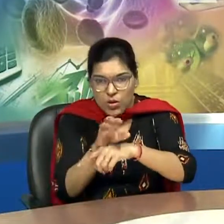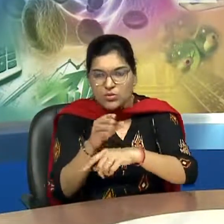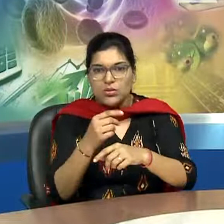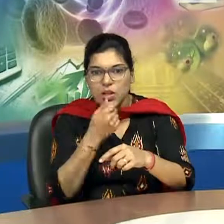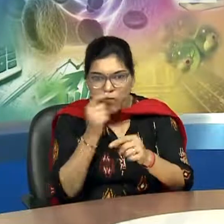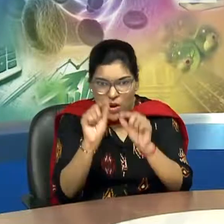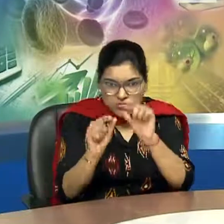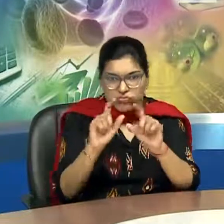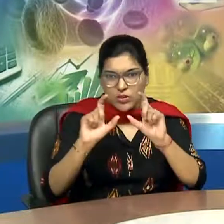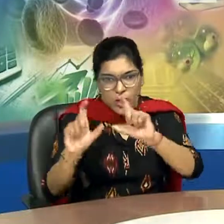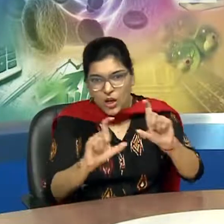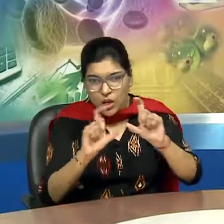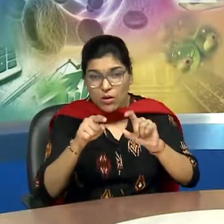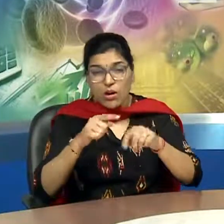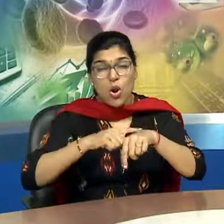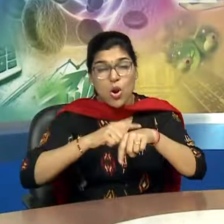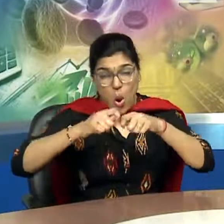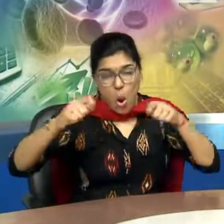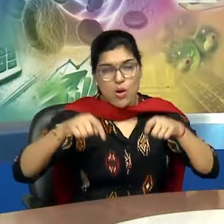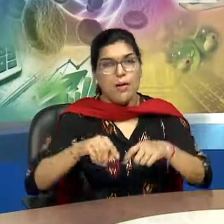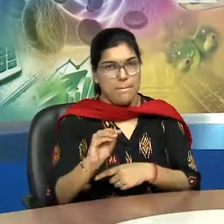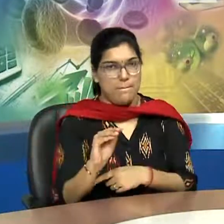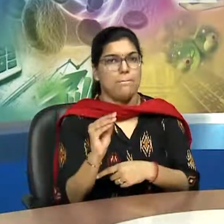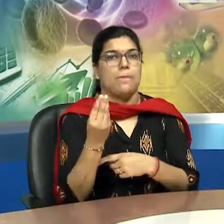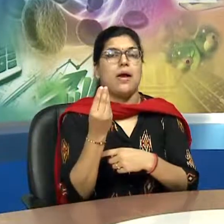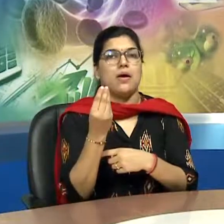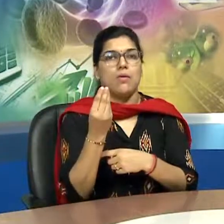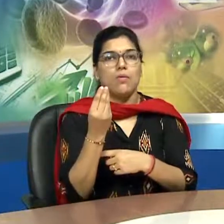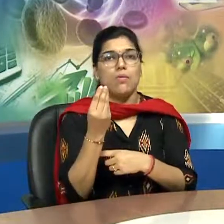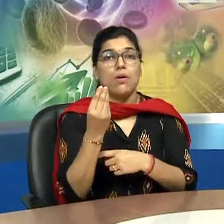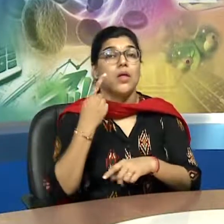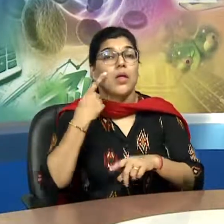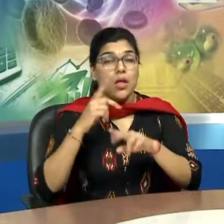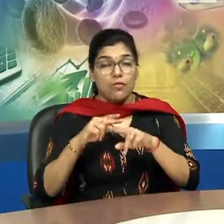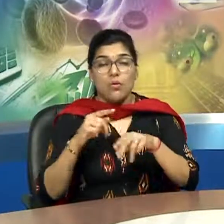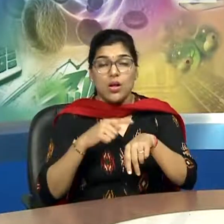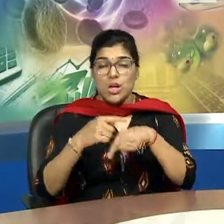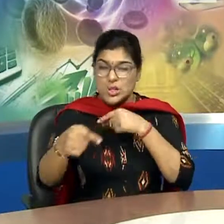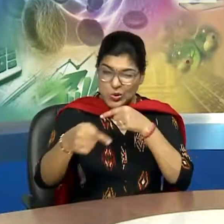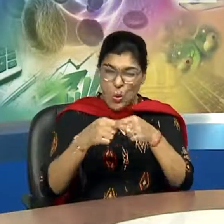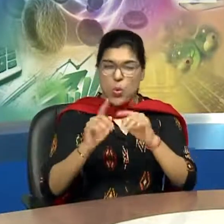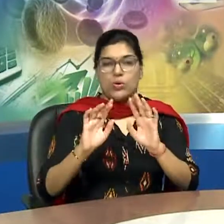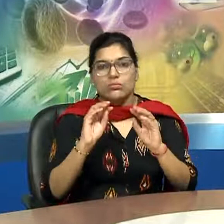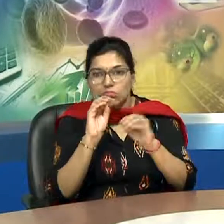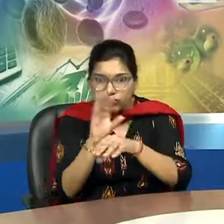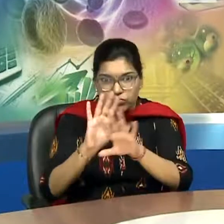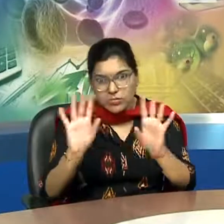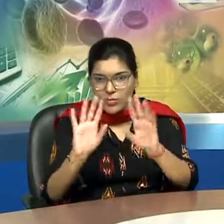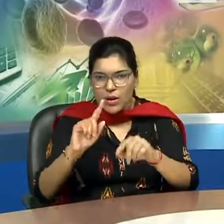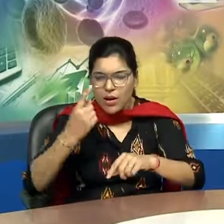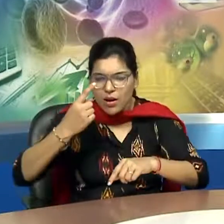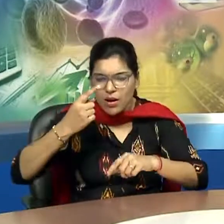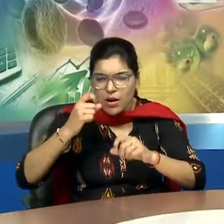outcomes than those who stay less